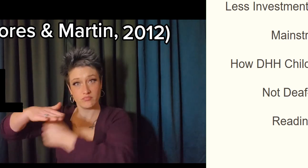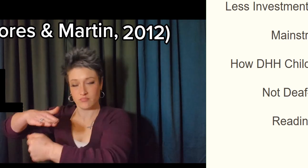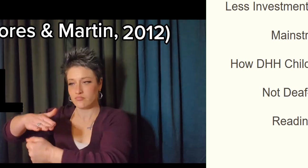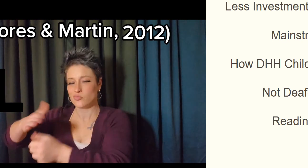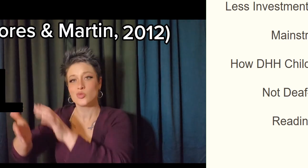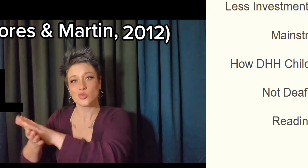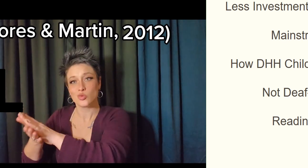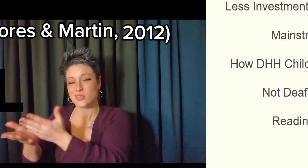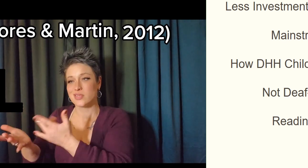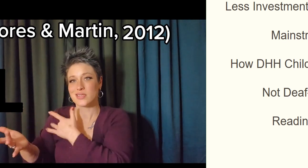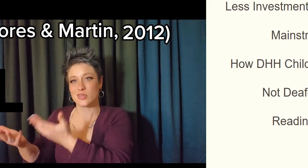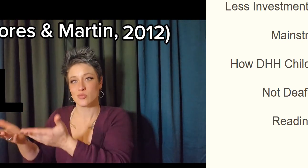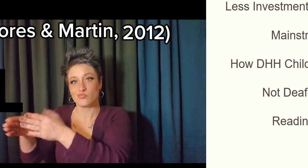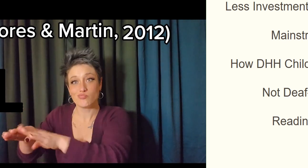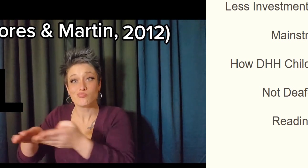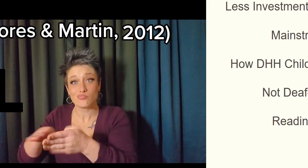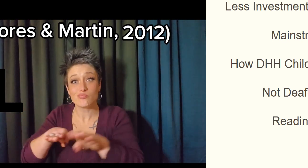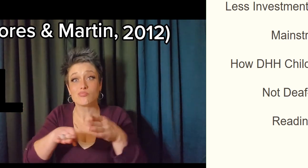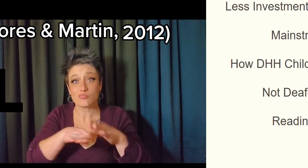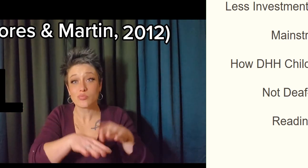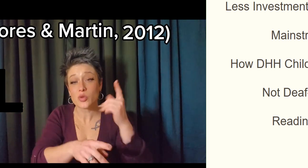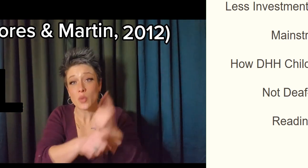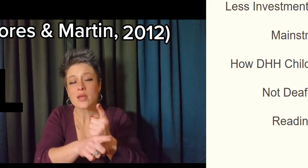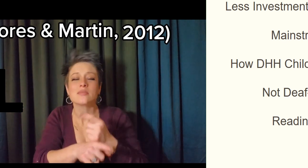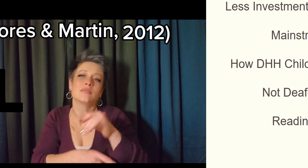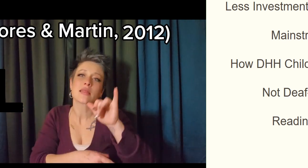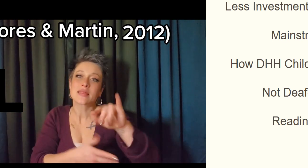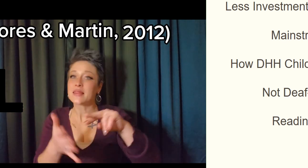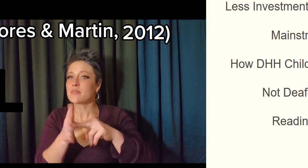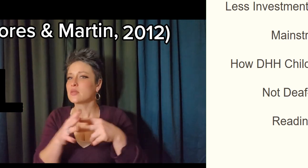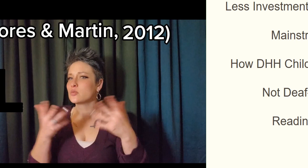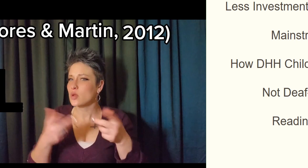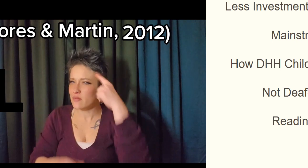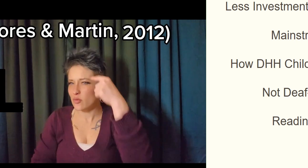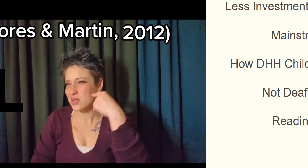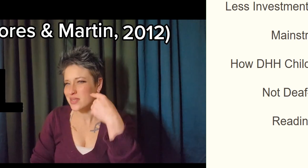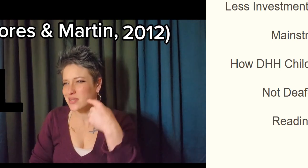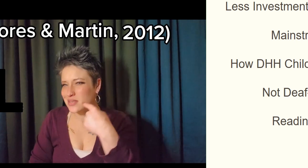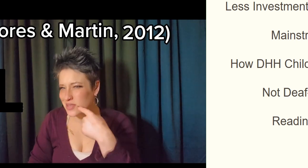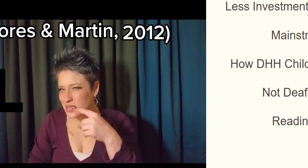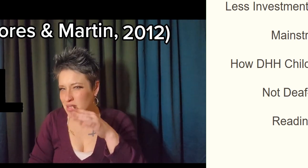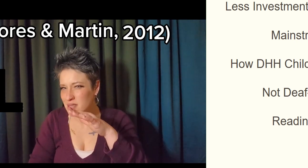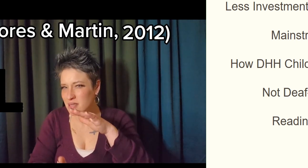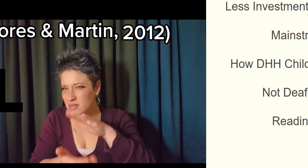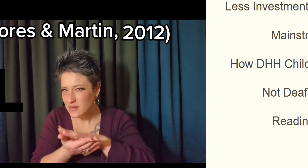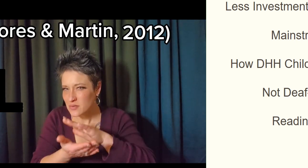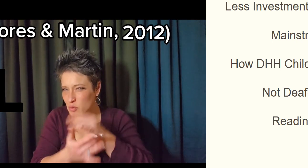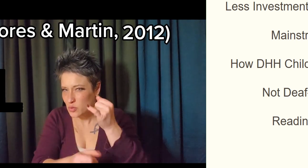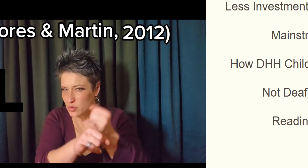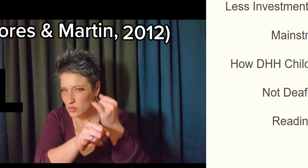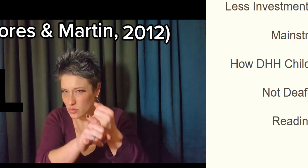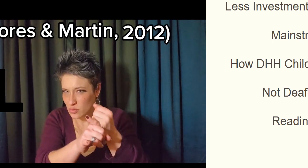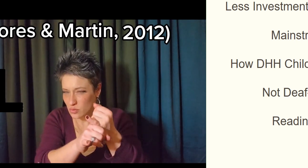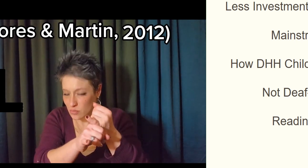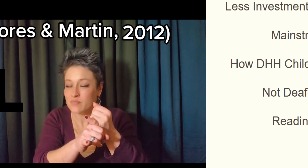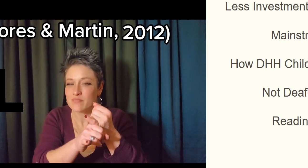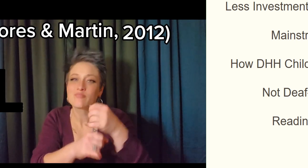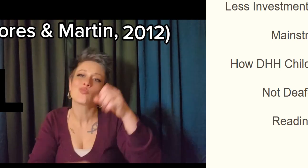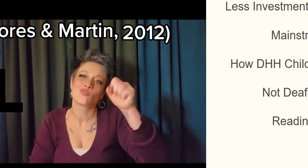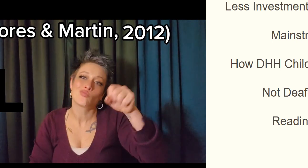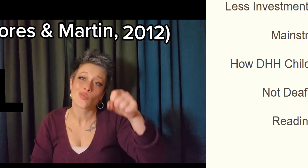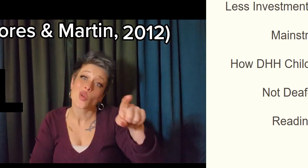So with all of these residential schools being shut down, what did that mean for deaf